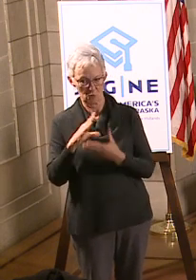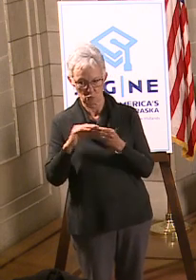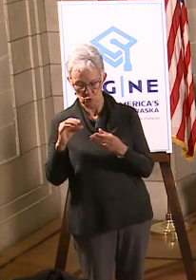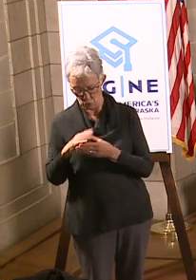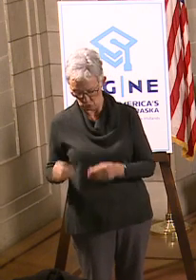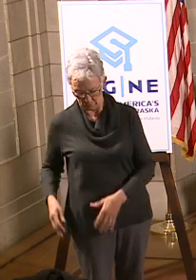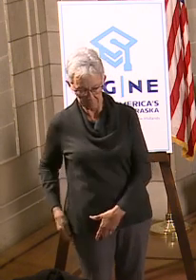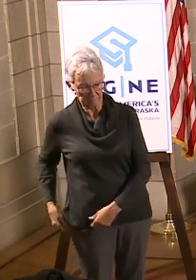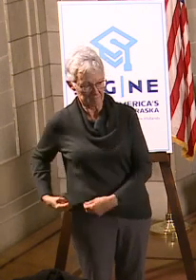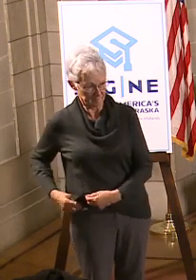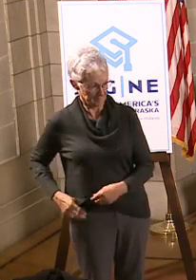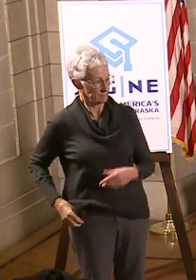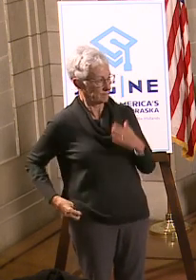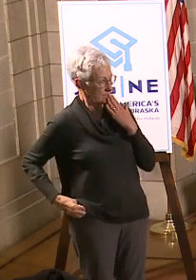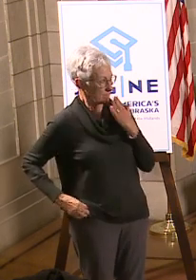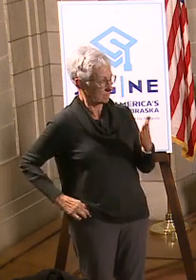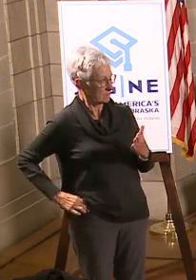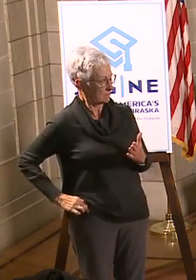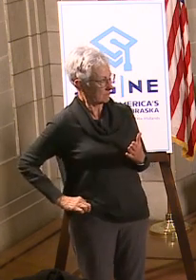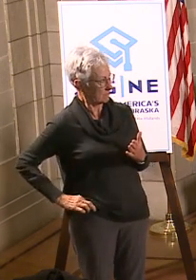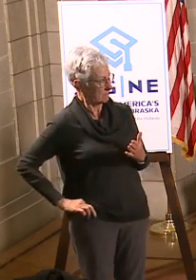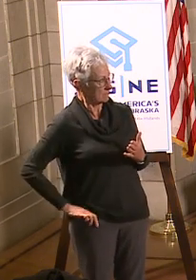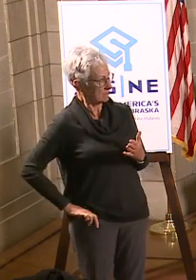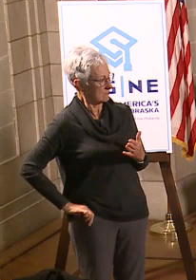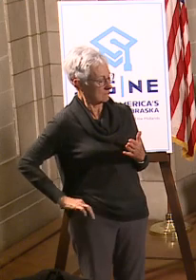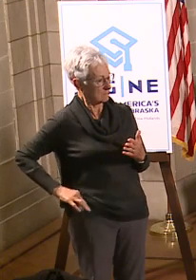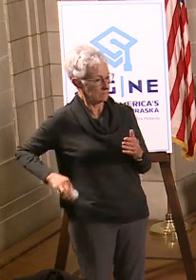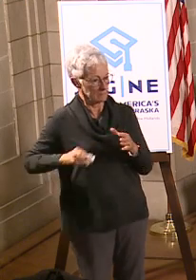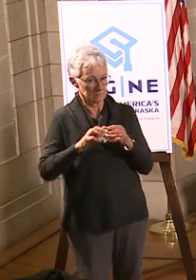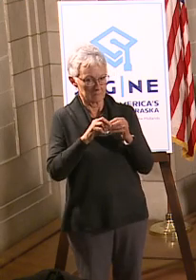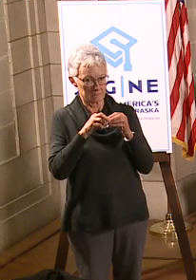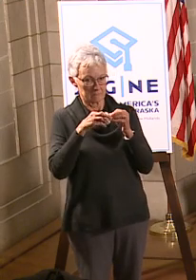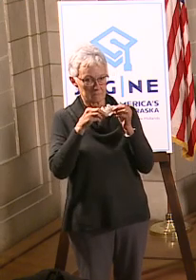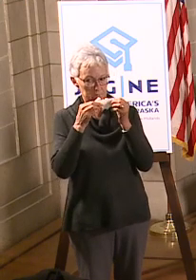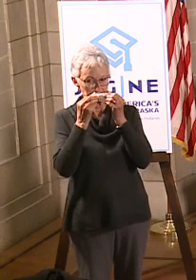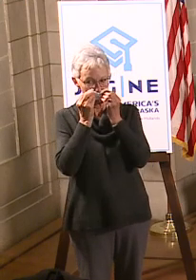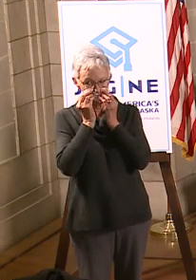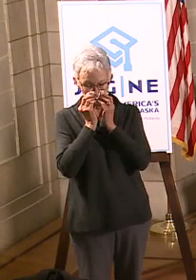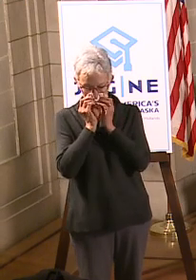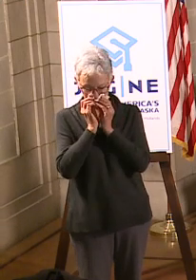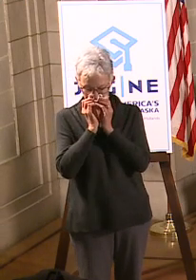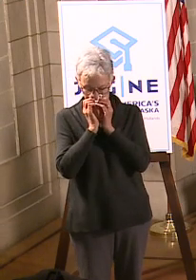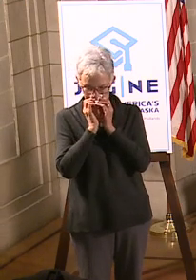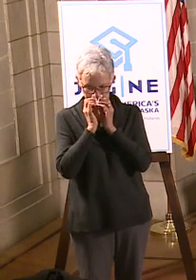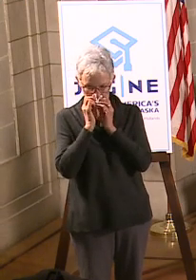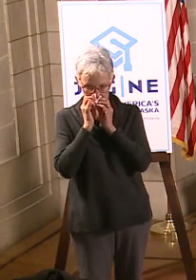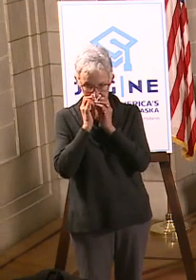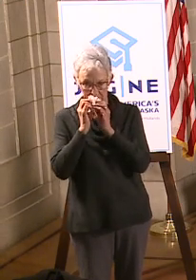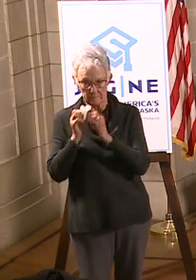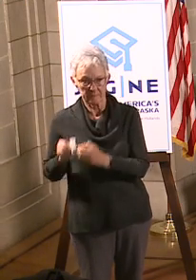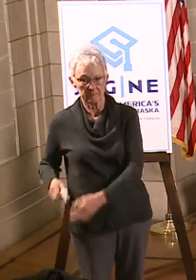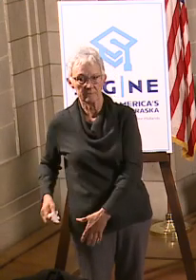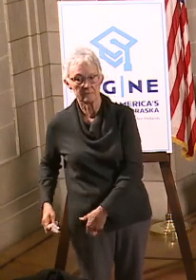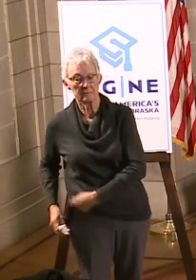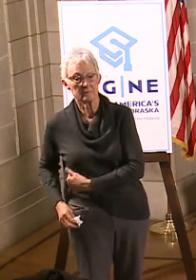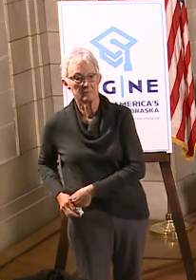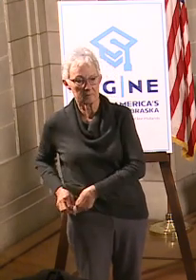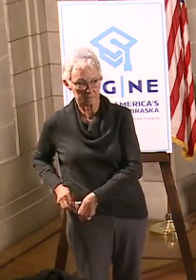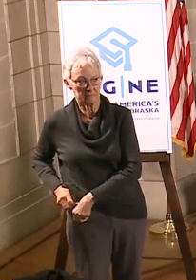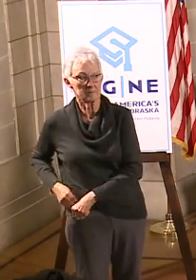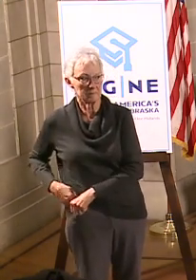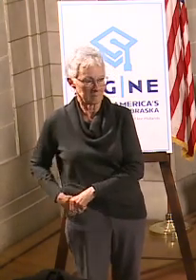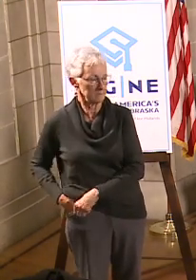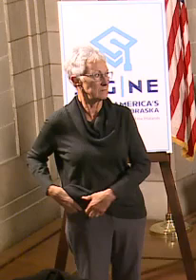you. Thank you very much, Tyler, and thank you for all the work that you and all the teachers have been doing across the state. As you mentioned, doing double duty here with doing